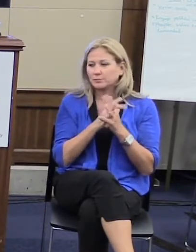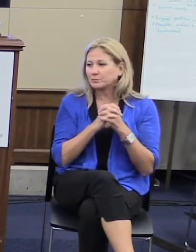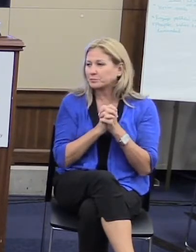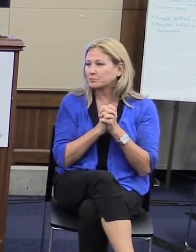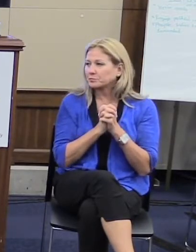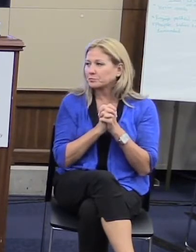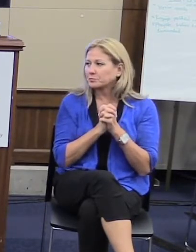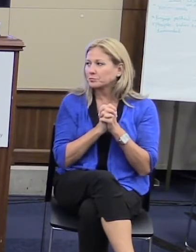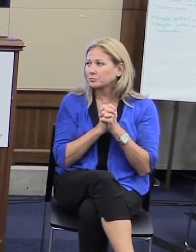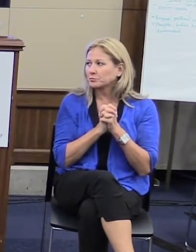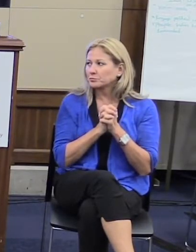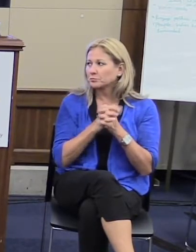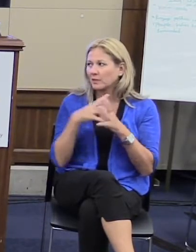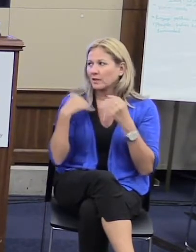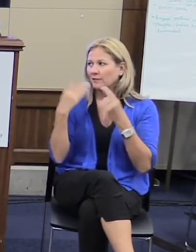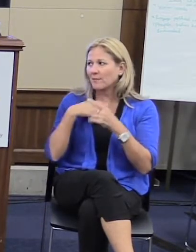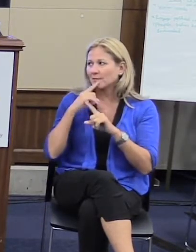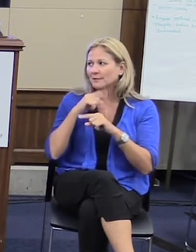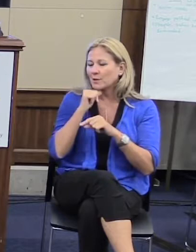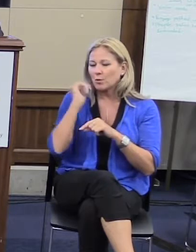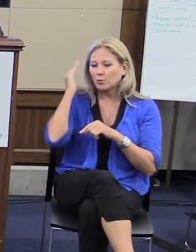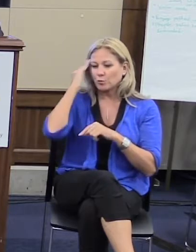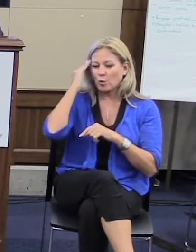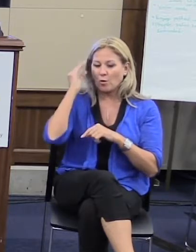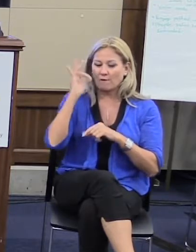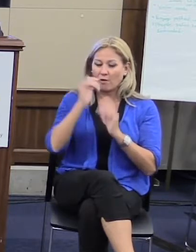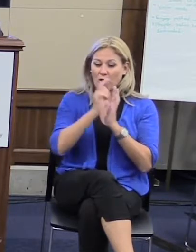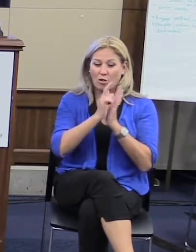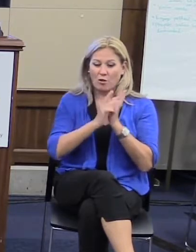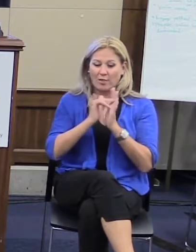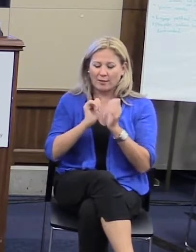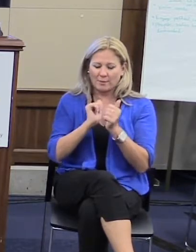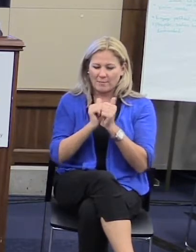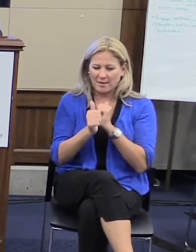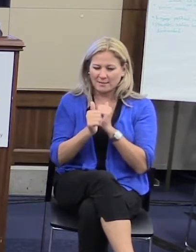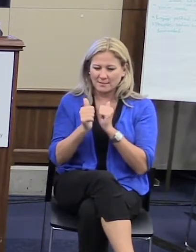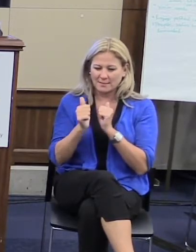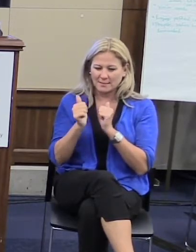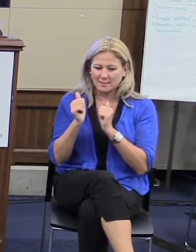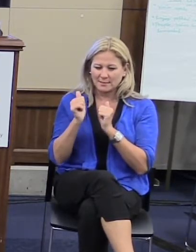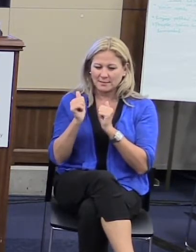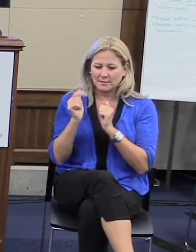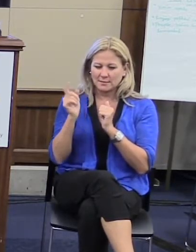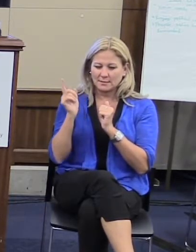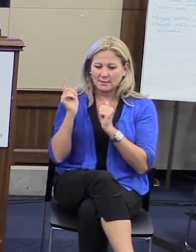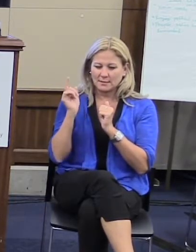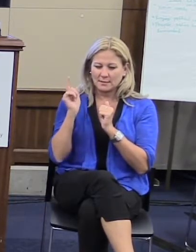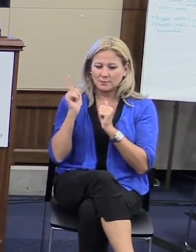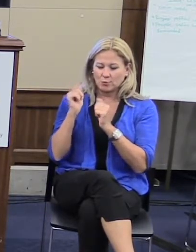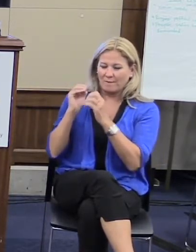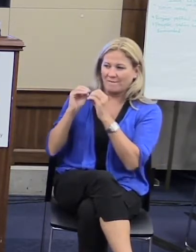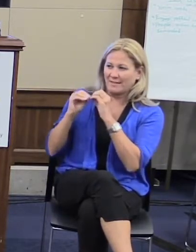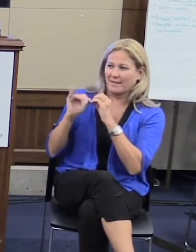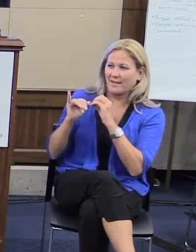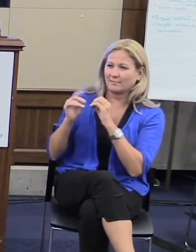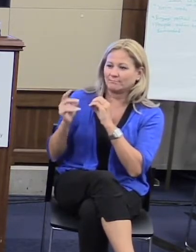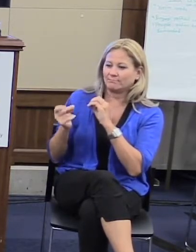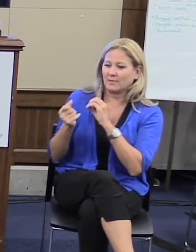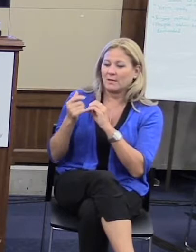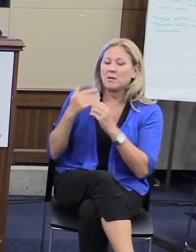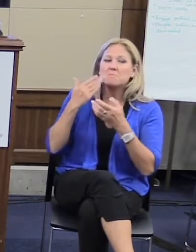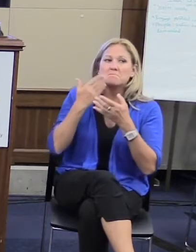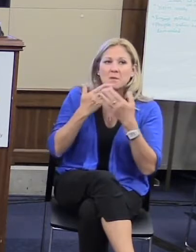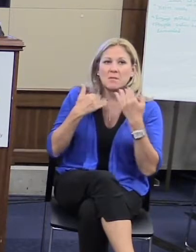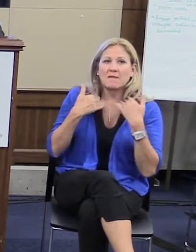So I'll give you my answer. I don't know of a law that could be passed that's the fix to that. There may well be